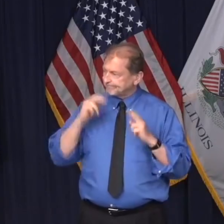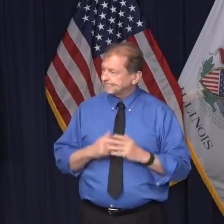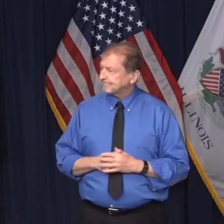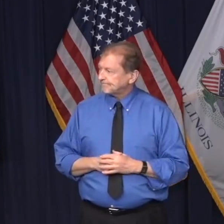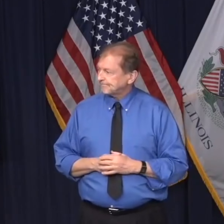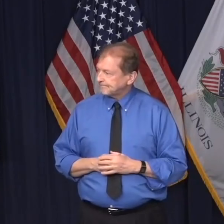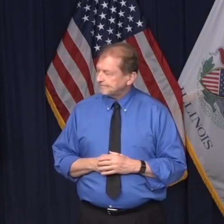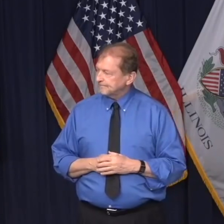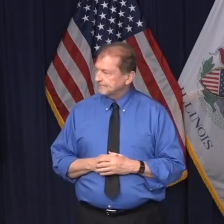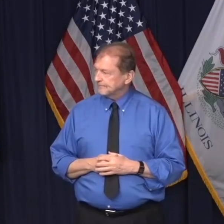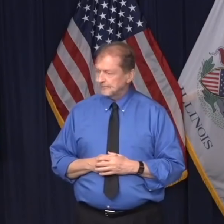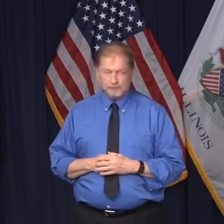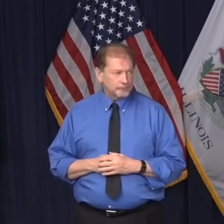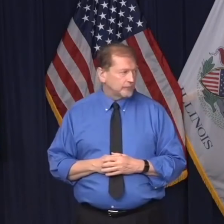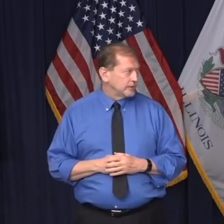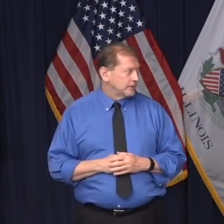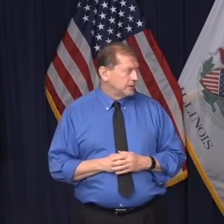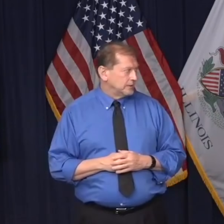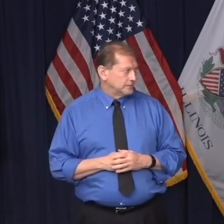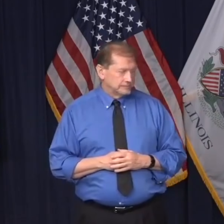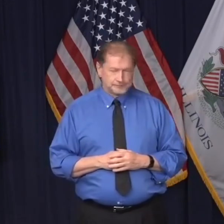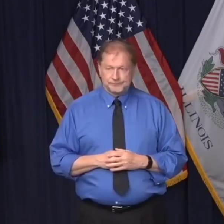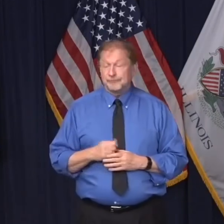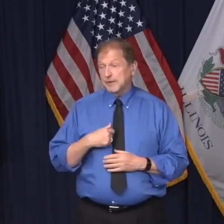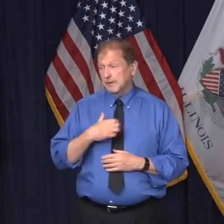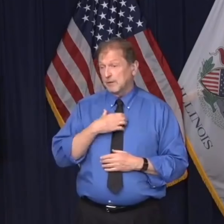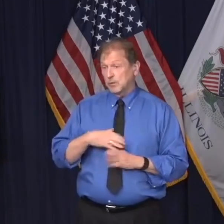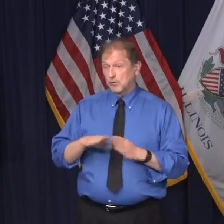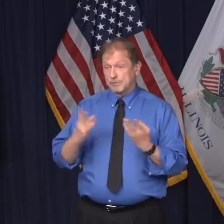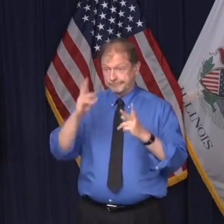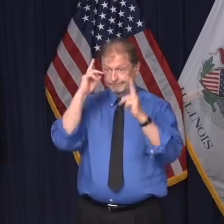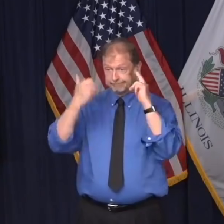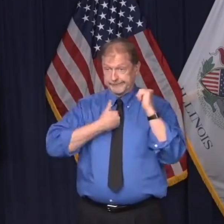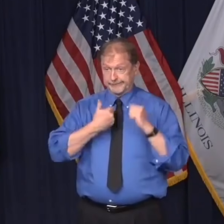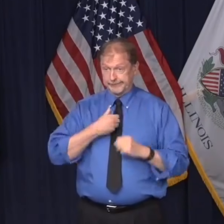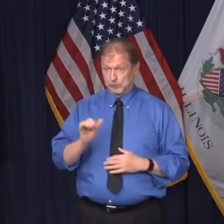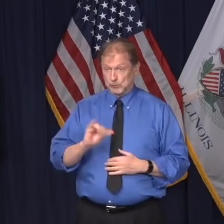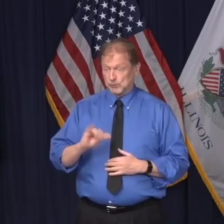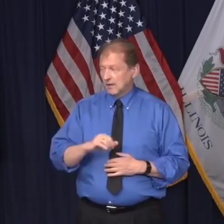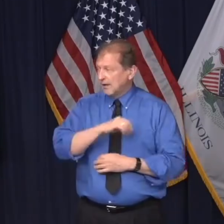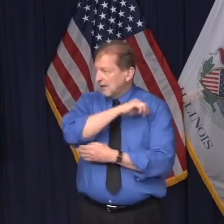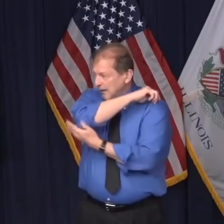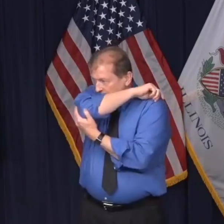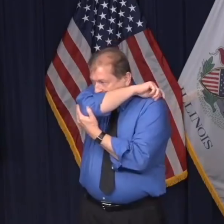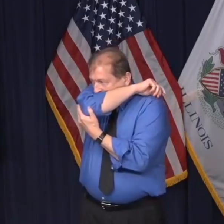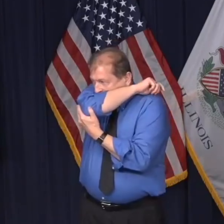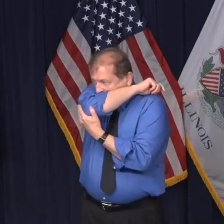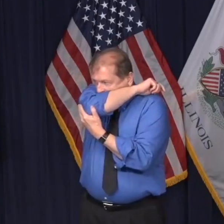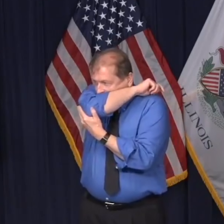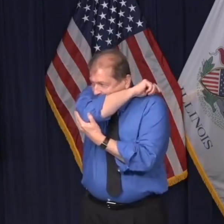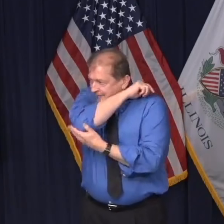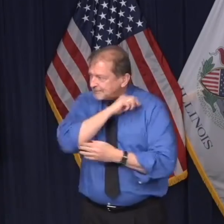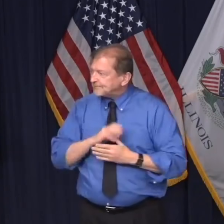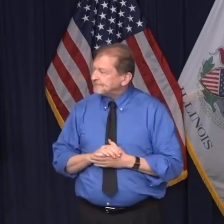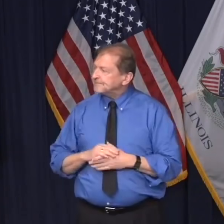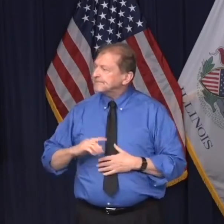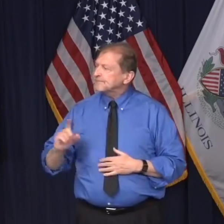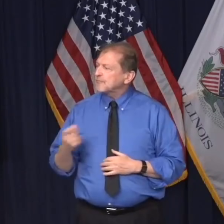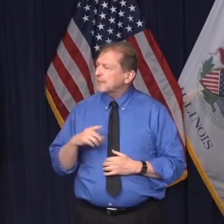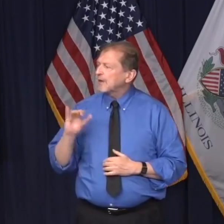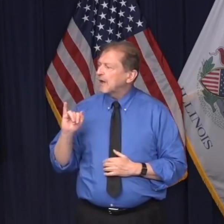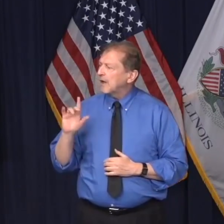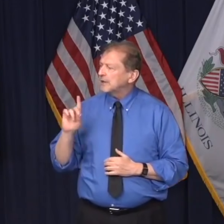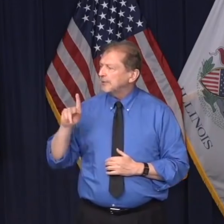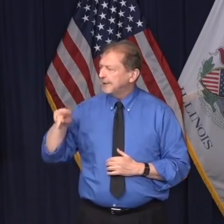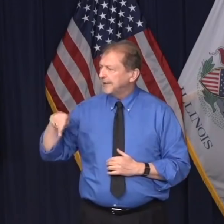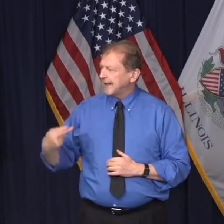Molly Parker at the Southern Illinois. By the way, I would like that to happen sooner rather than later. Molly Parker at the Southern Illinoisan, what guidance is IDPH giving to